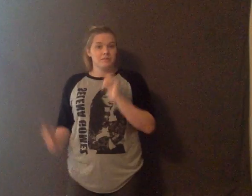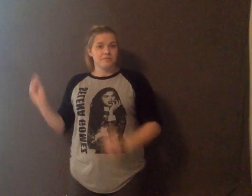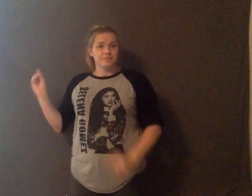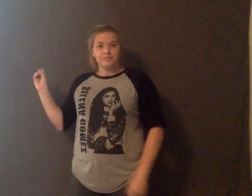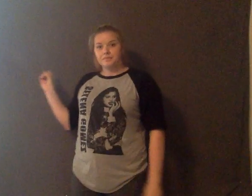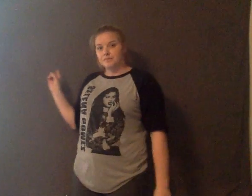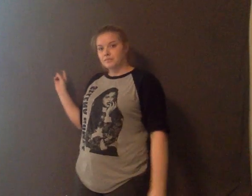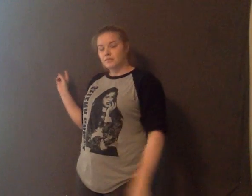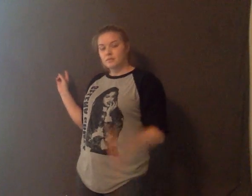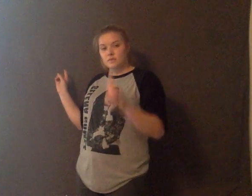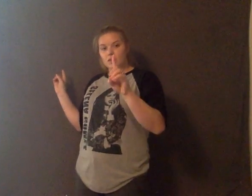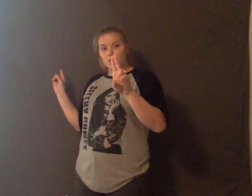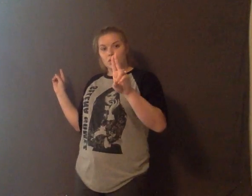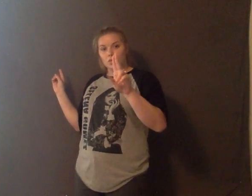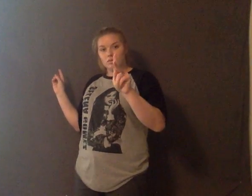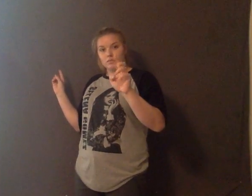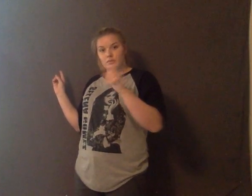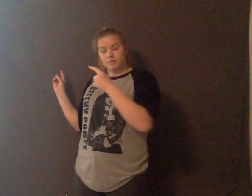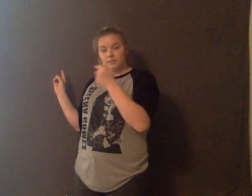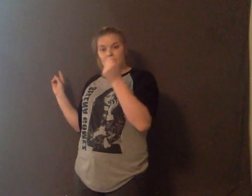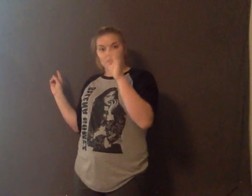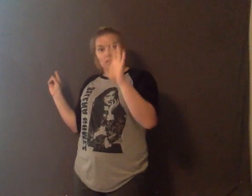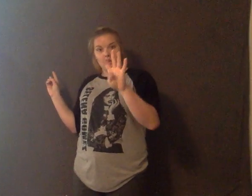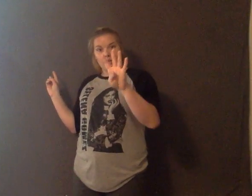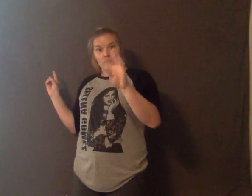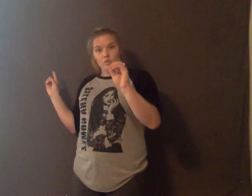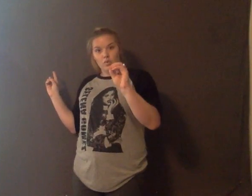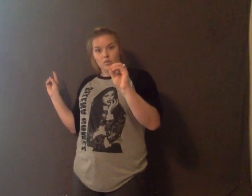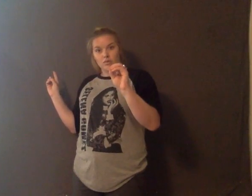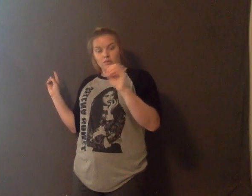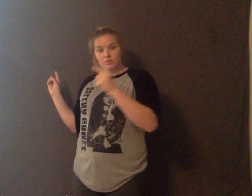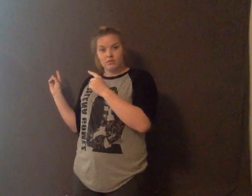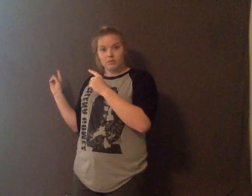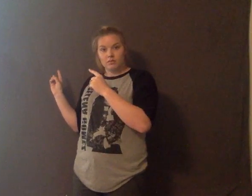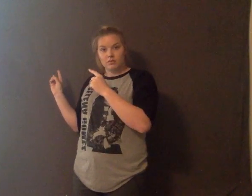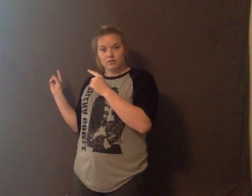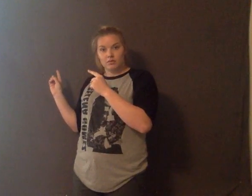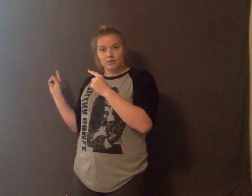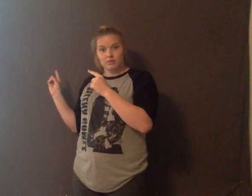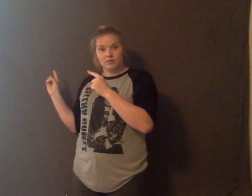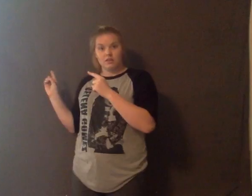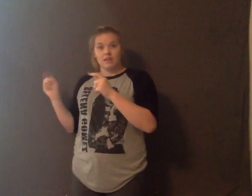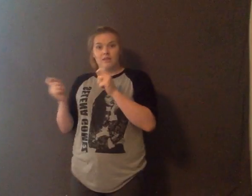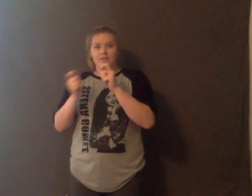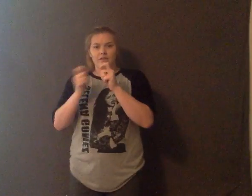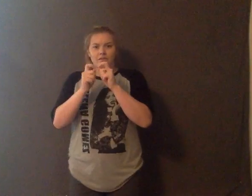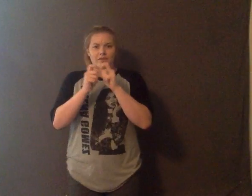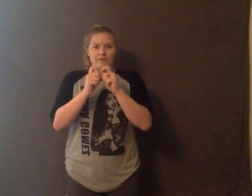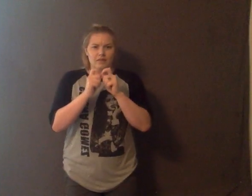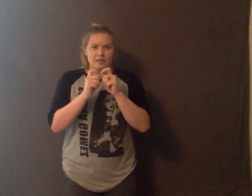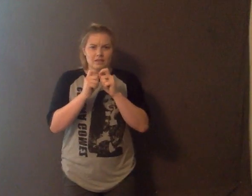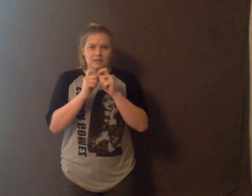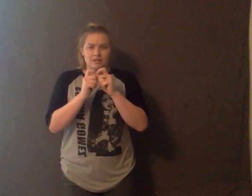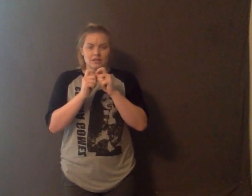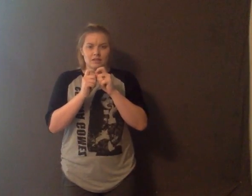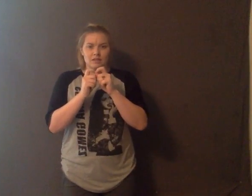University back in the 1940s was reversing some of our worst killer diseases with diet alone. And the diet he was using was not only strictly